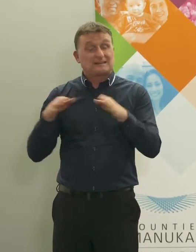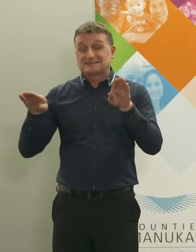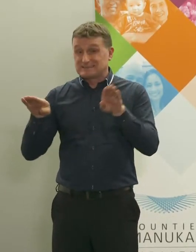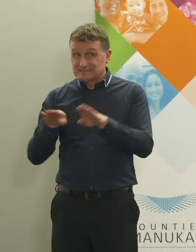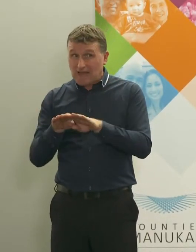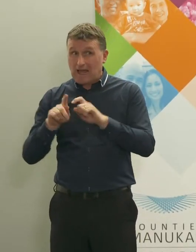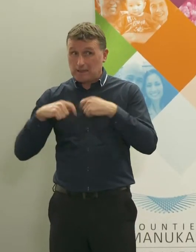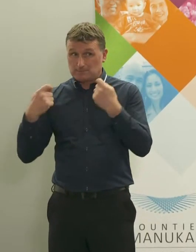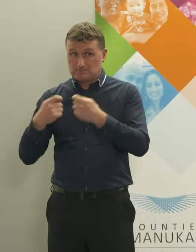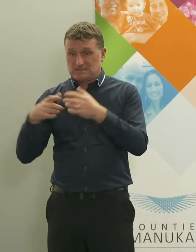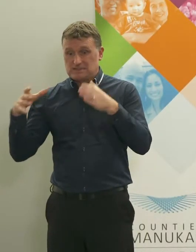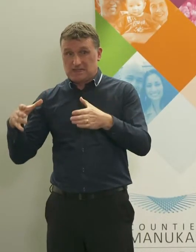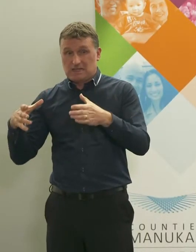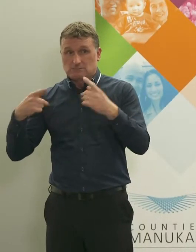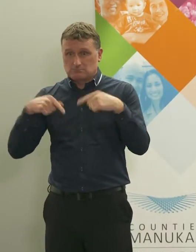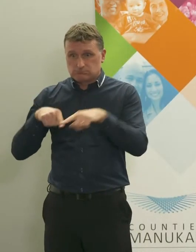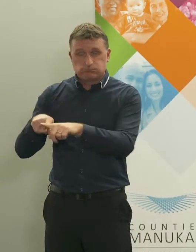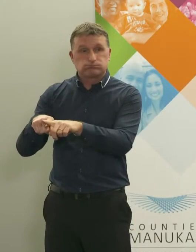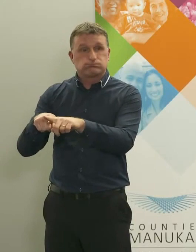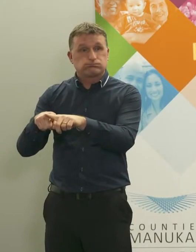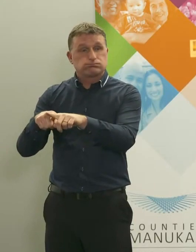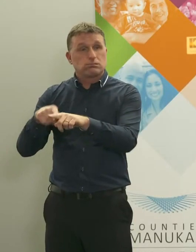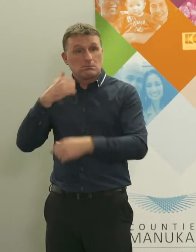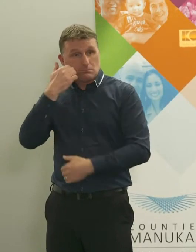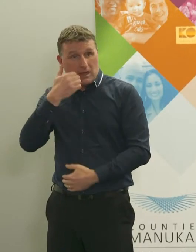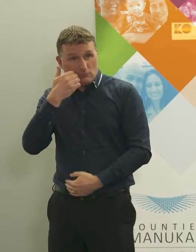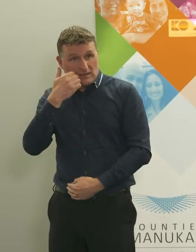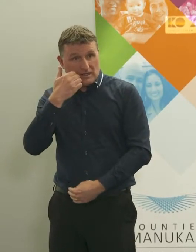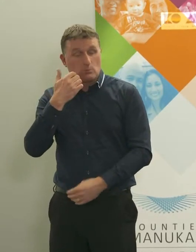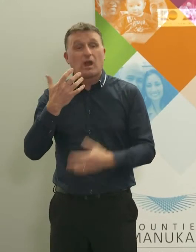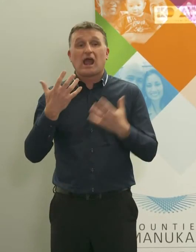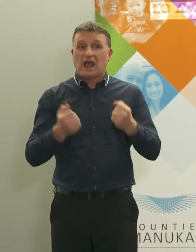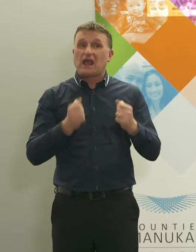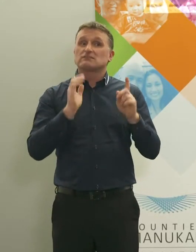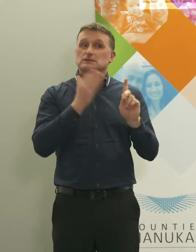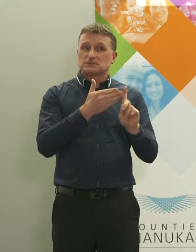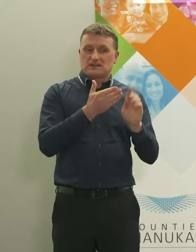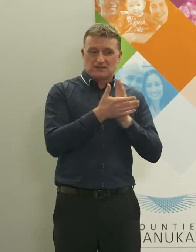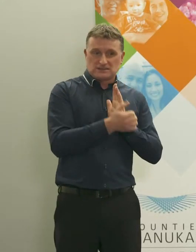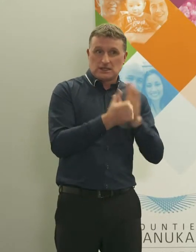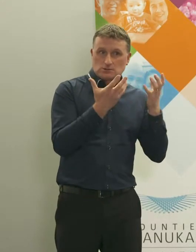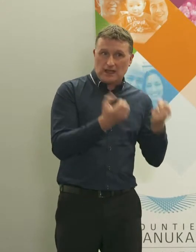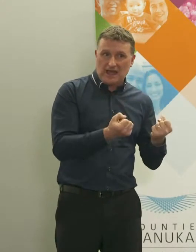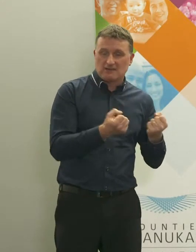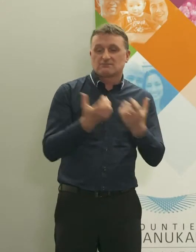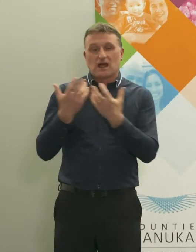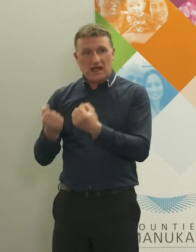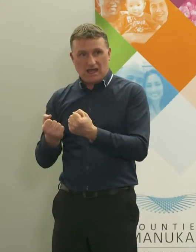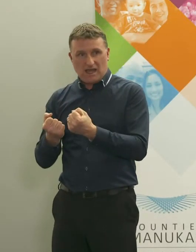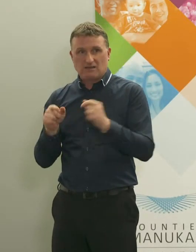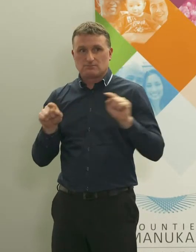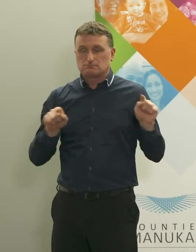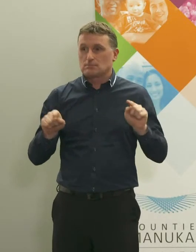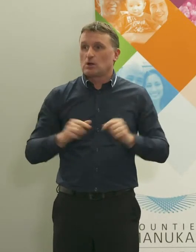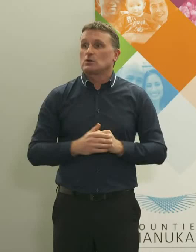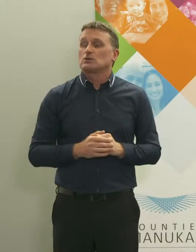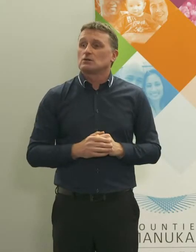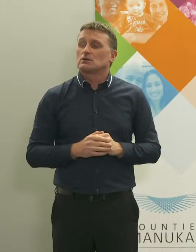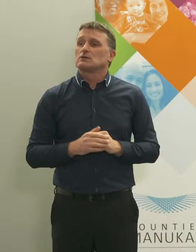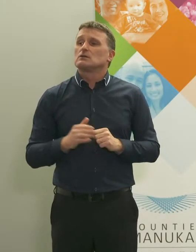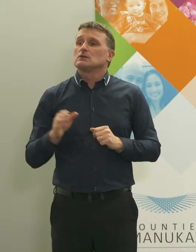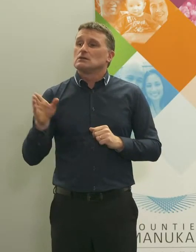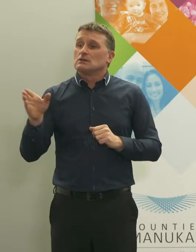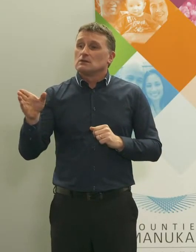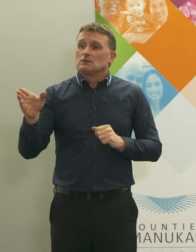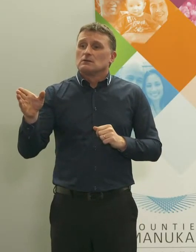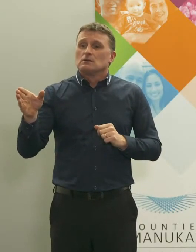capability. So we've got specific skill mix to support those particular populations. It's very hard to find contacts that are being handed,